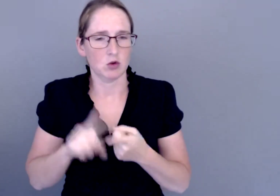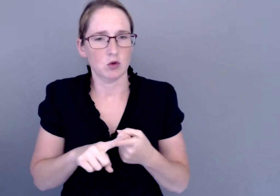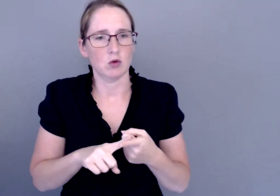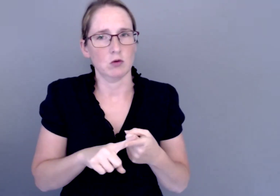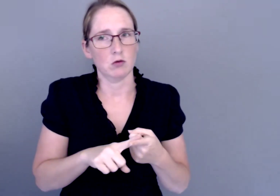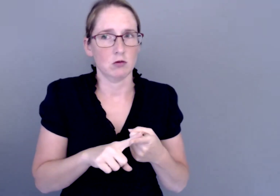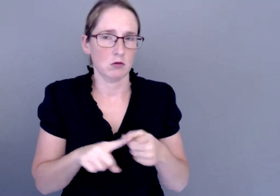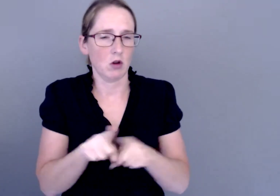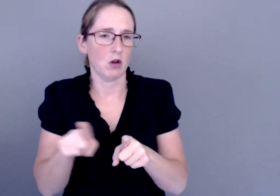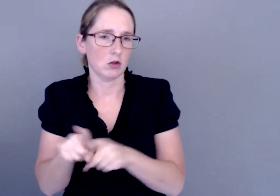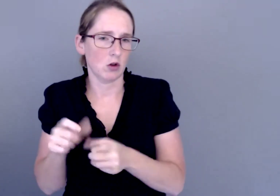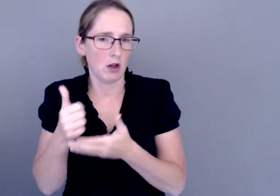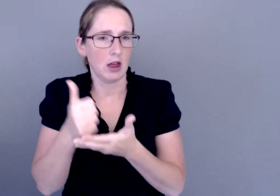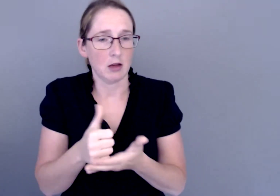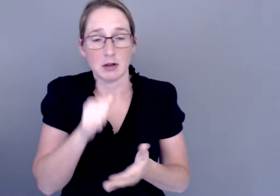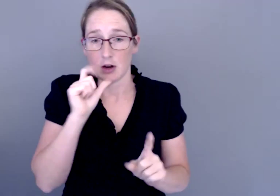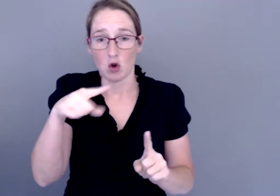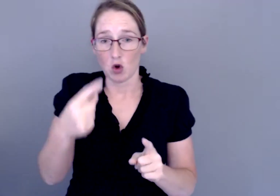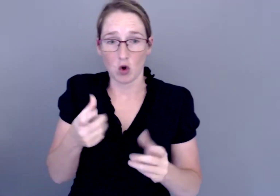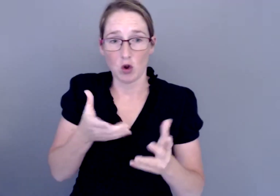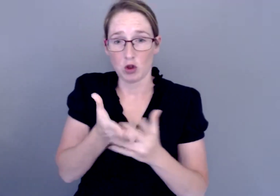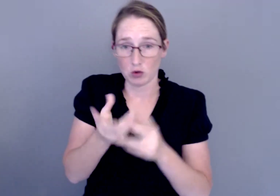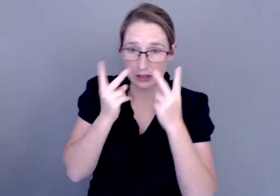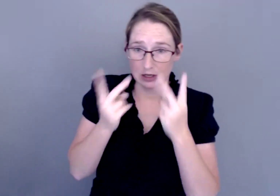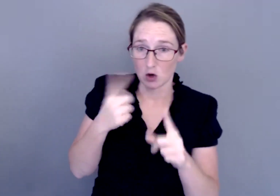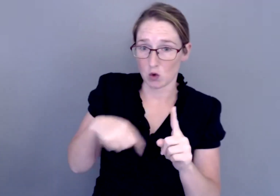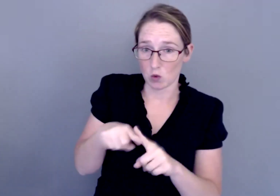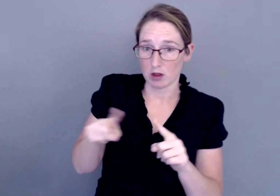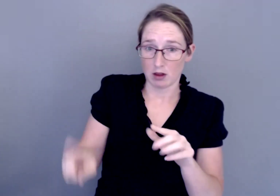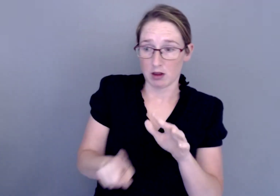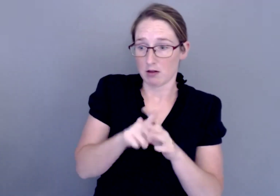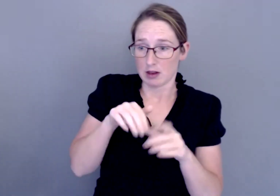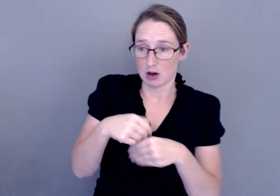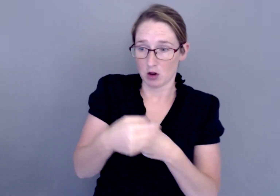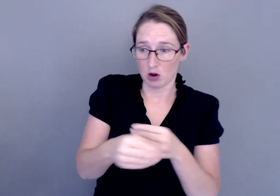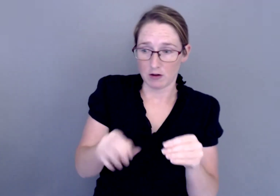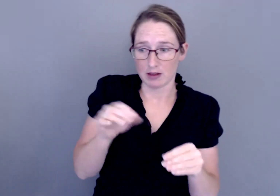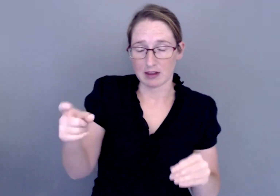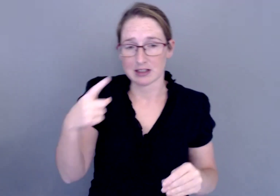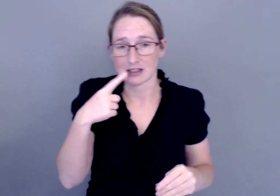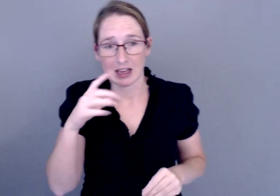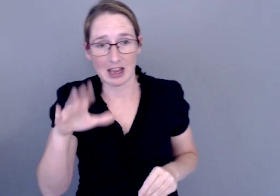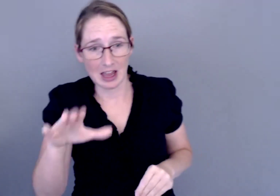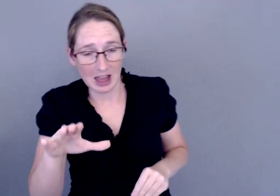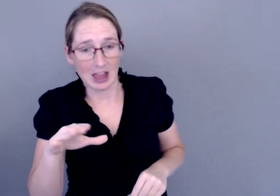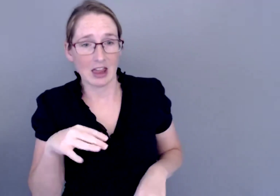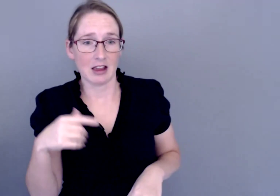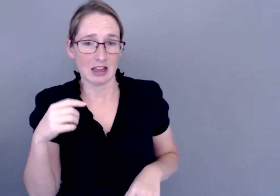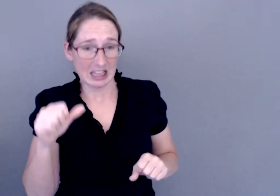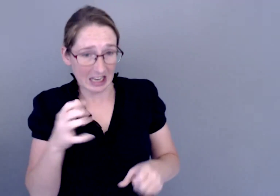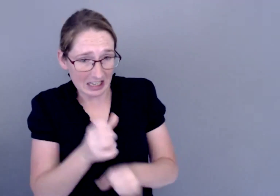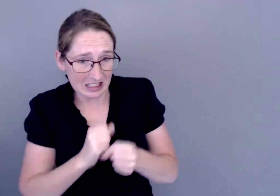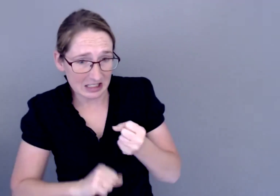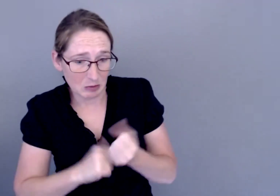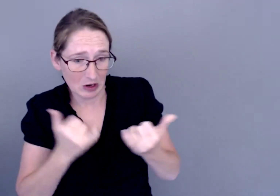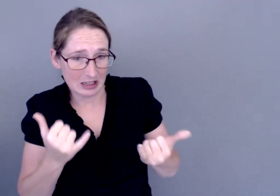also help them not only through the lens of when they came into the office and they're saying, hey, may I get some support right now